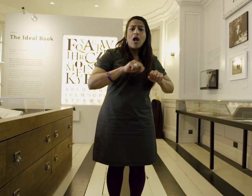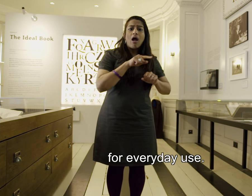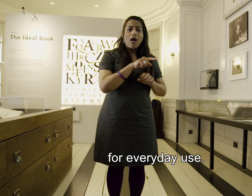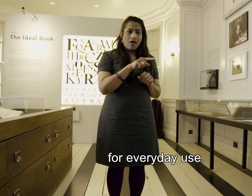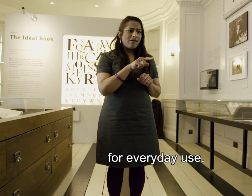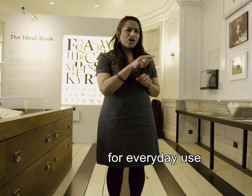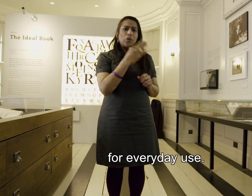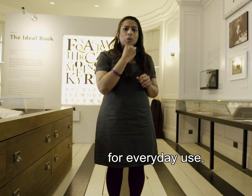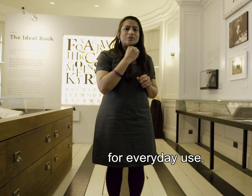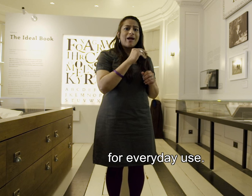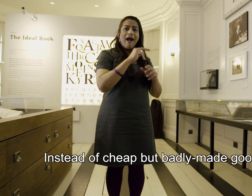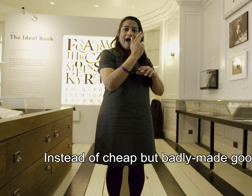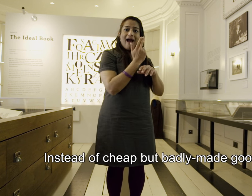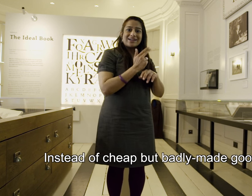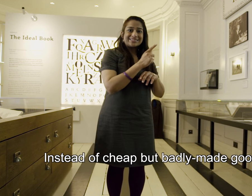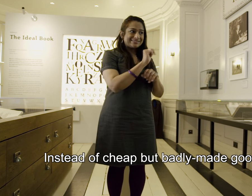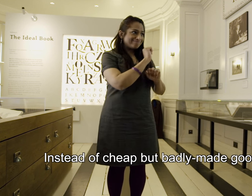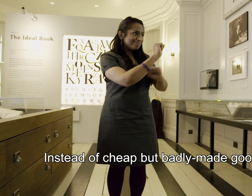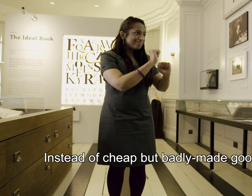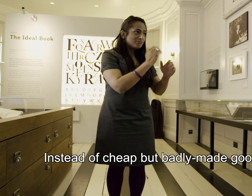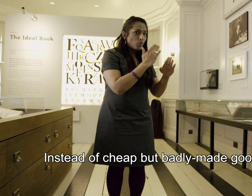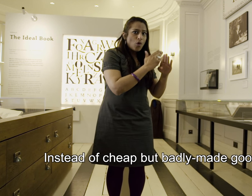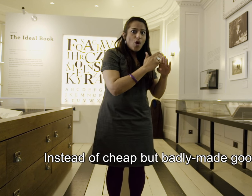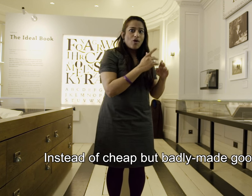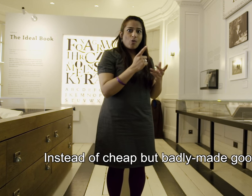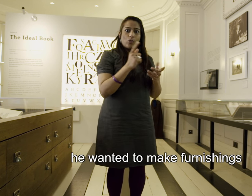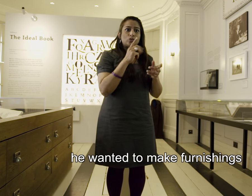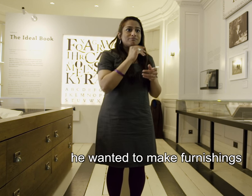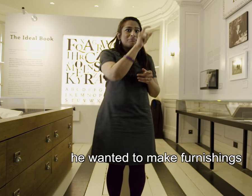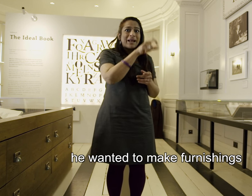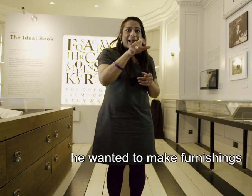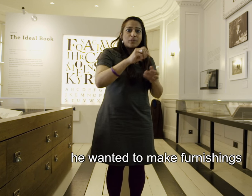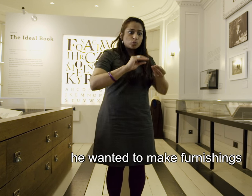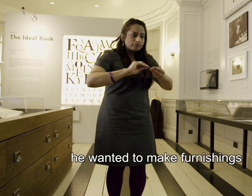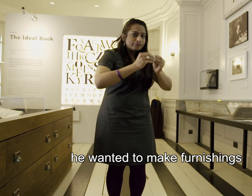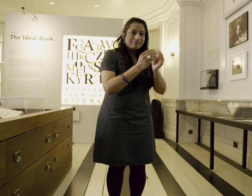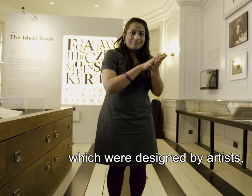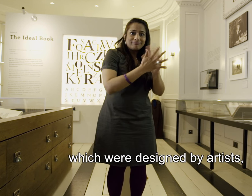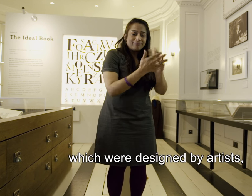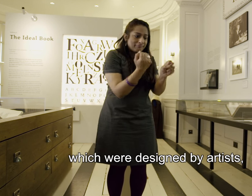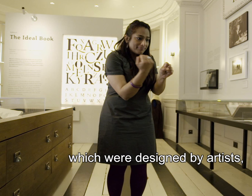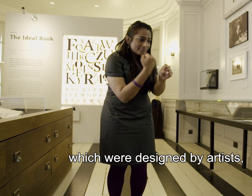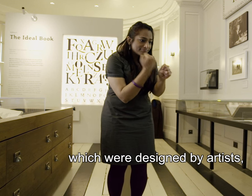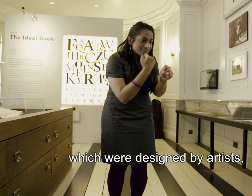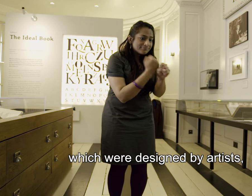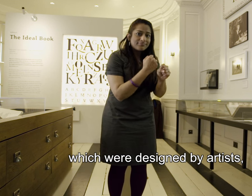for everyday use instead of cheap but badly made goods he wanted to make furnishings which were designed by artists